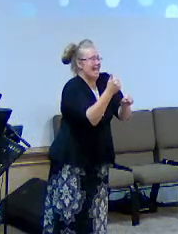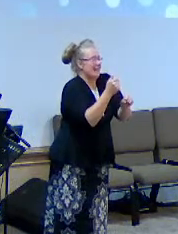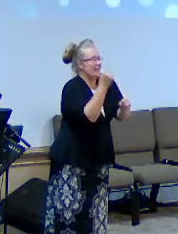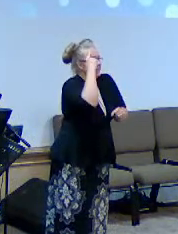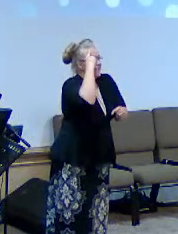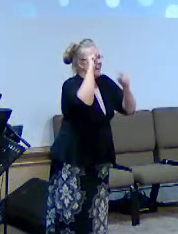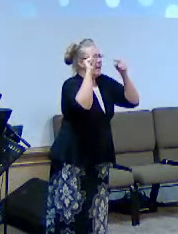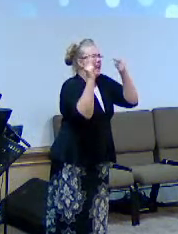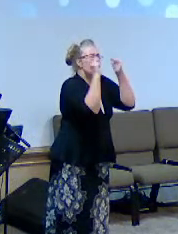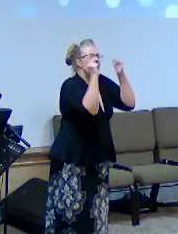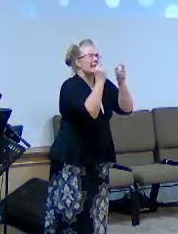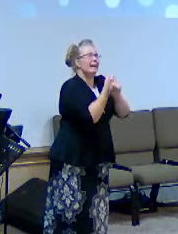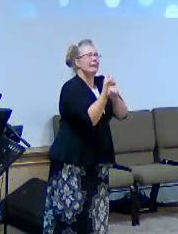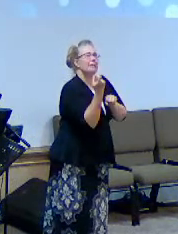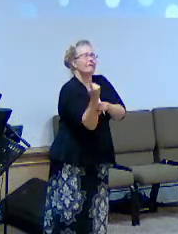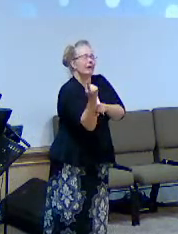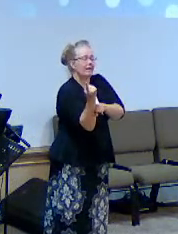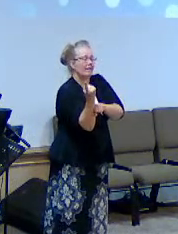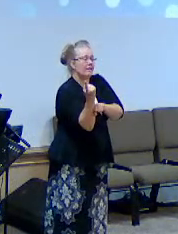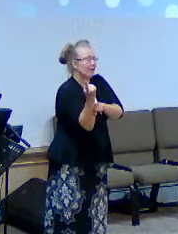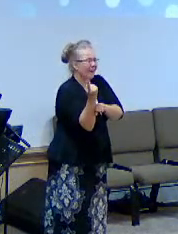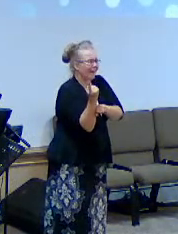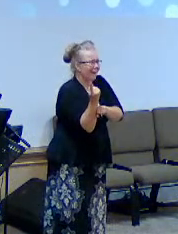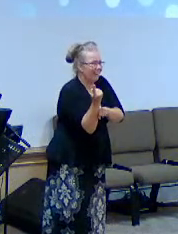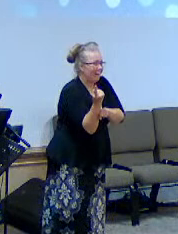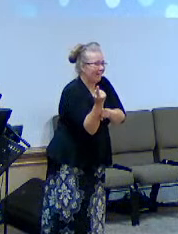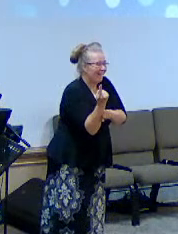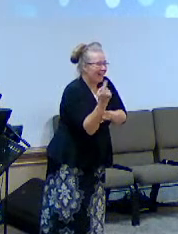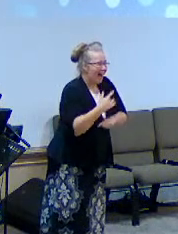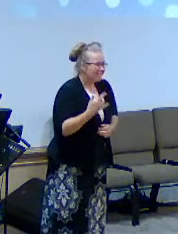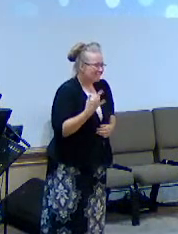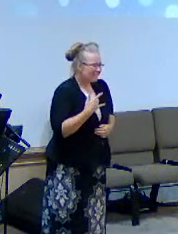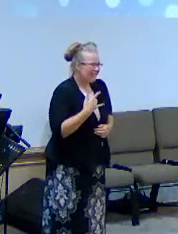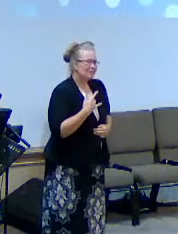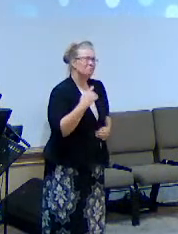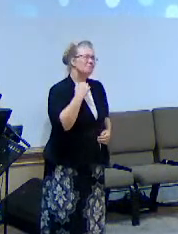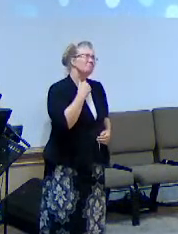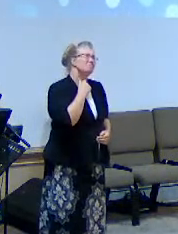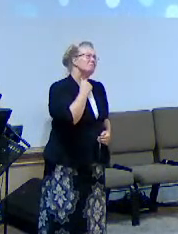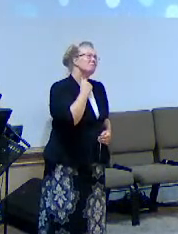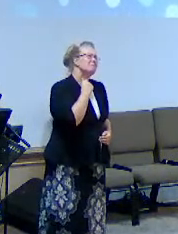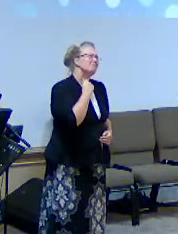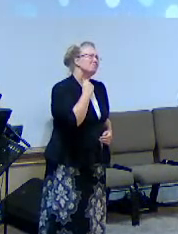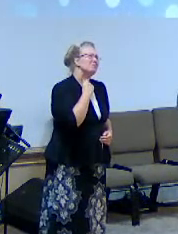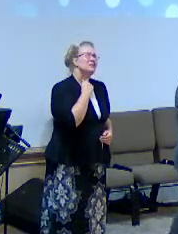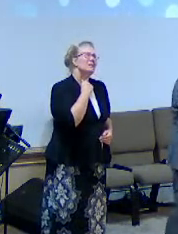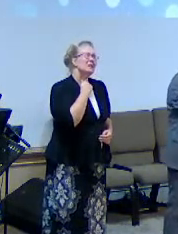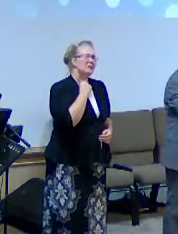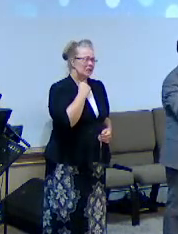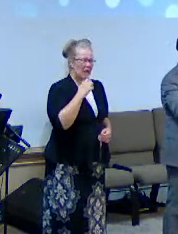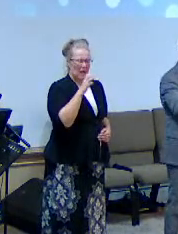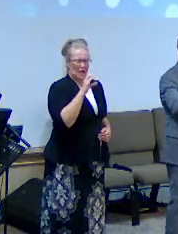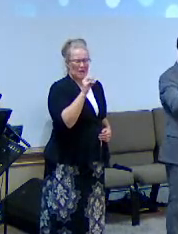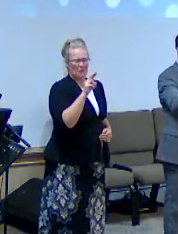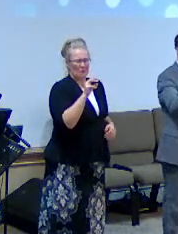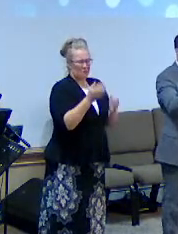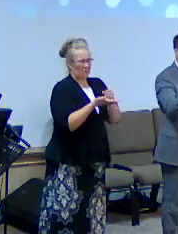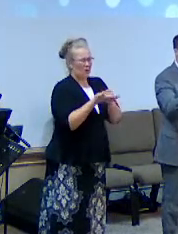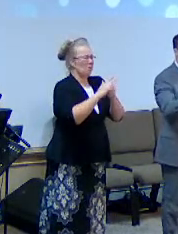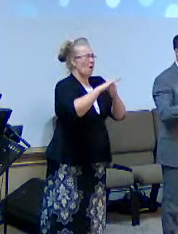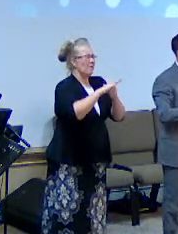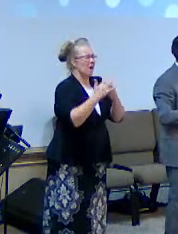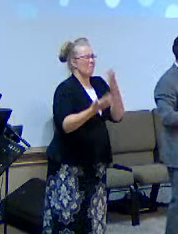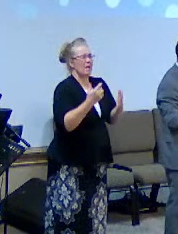headache at 11. God, come on. Amen. I feel that tingle at the back of my throat. Is that you, Rona?